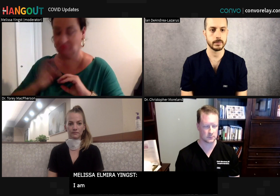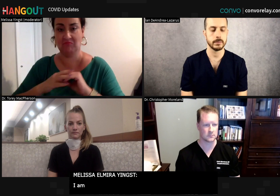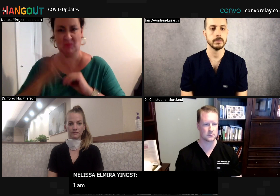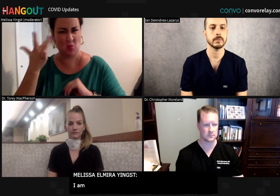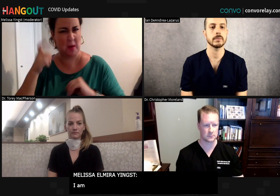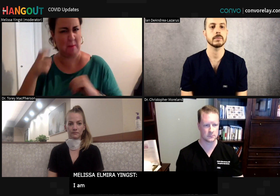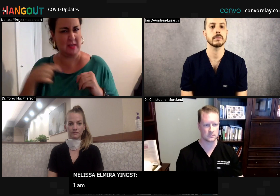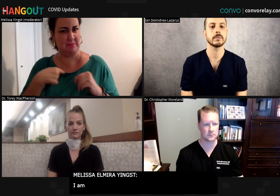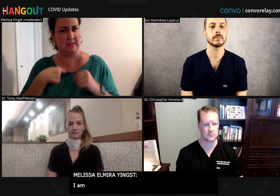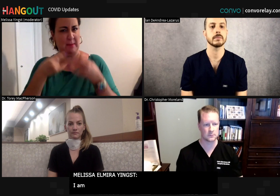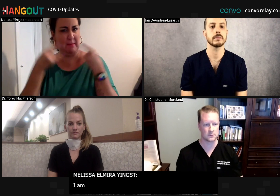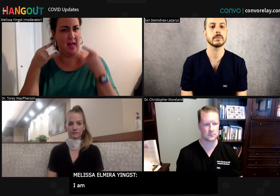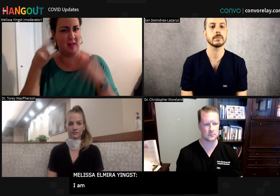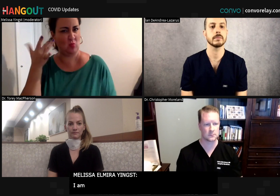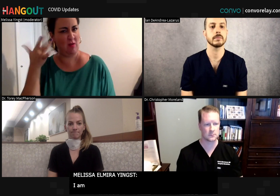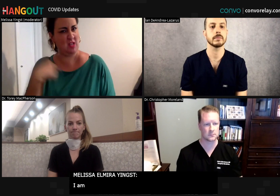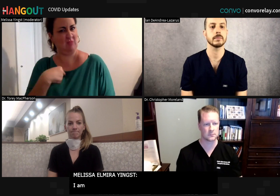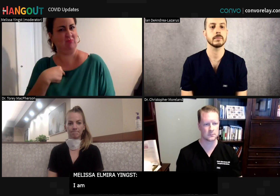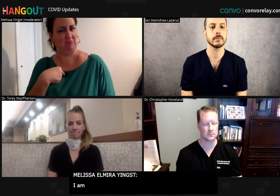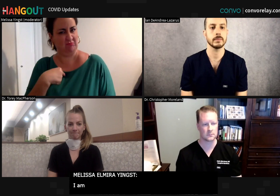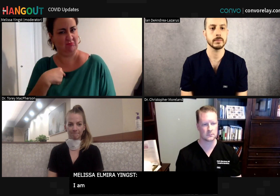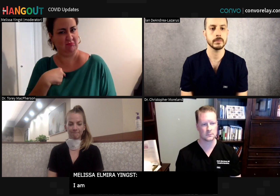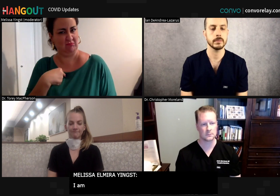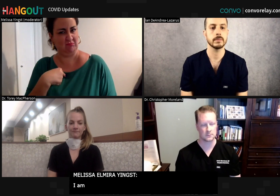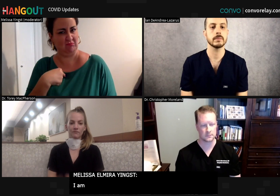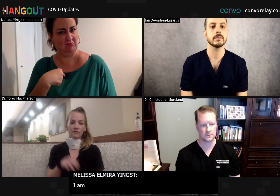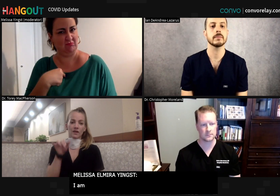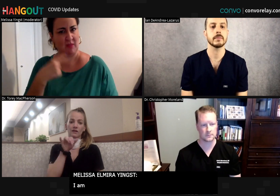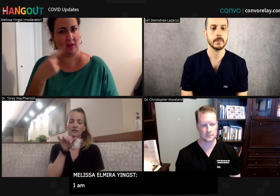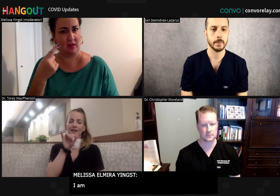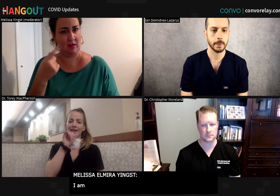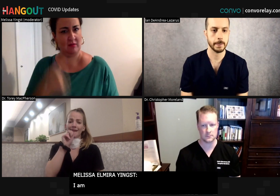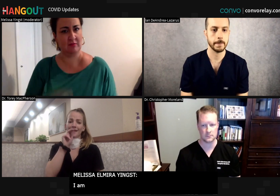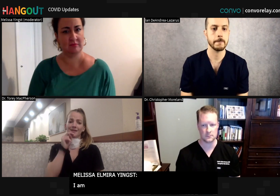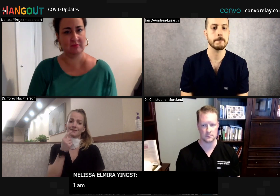don't have COVID, then why do I have to use a mask?